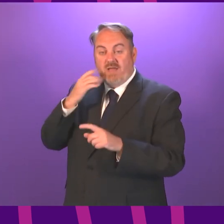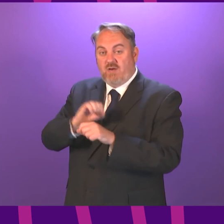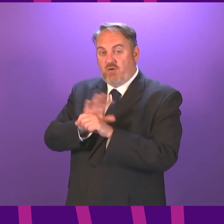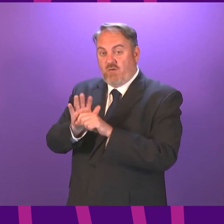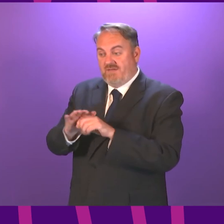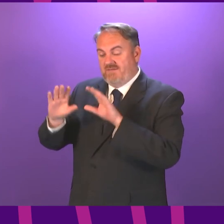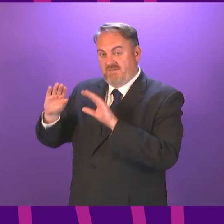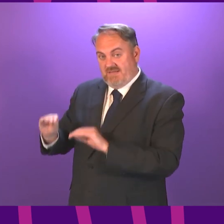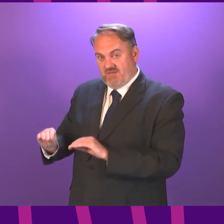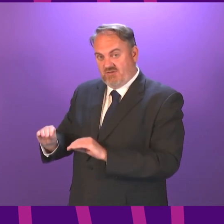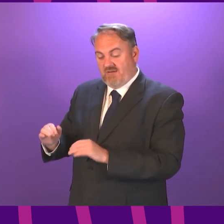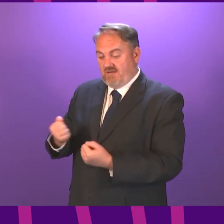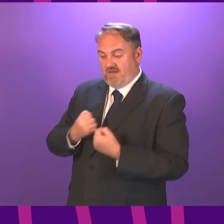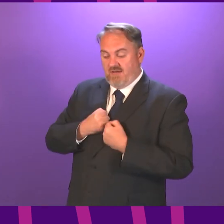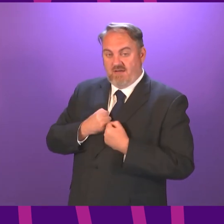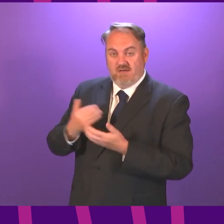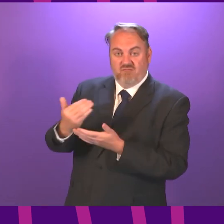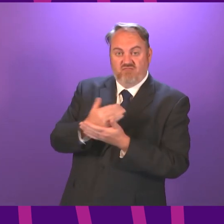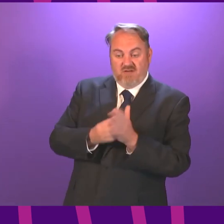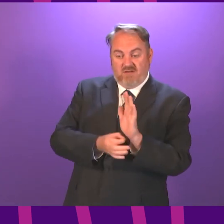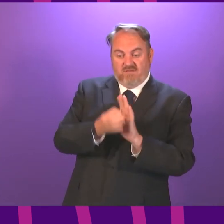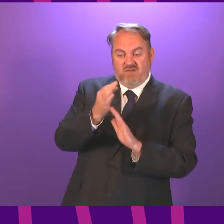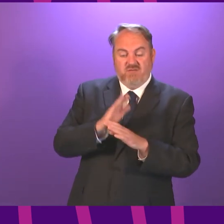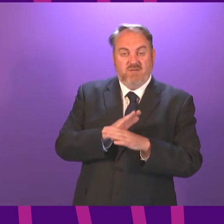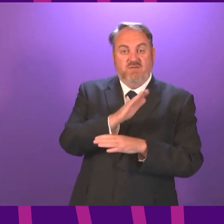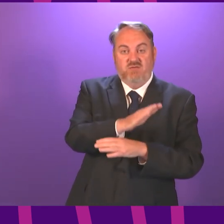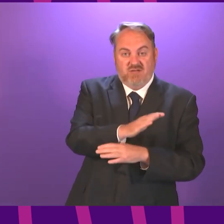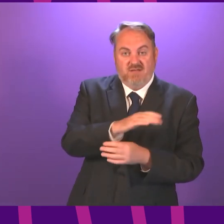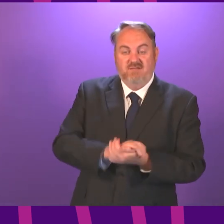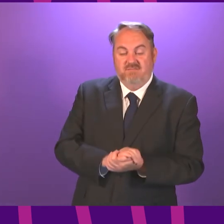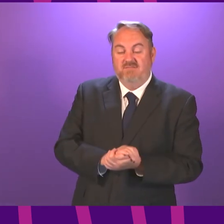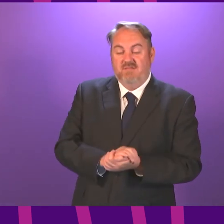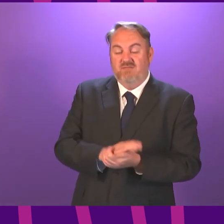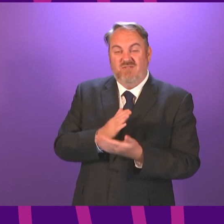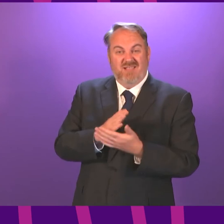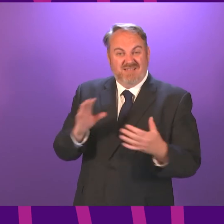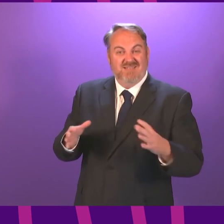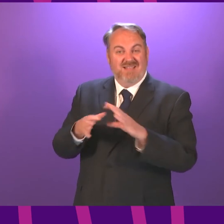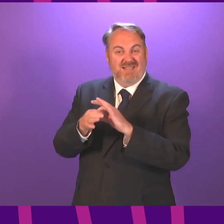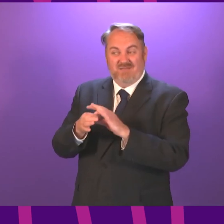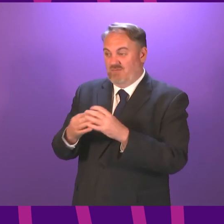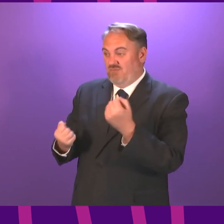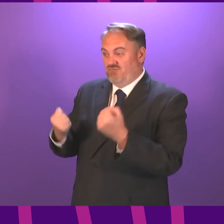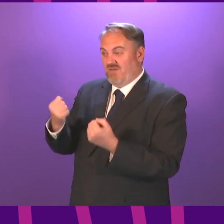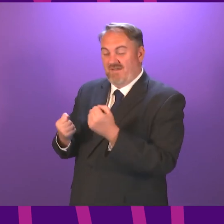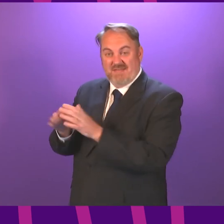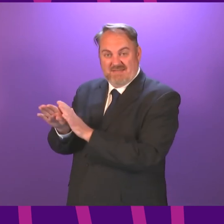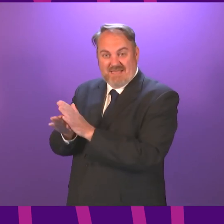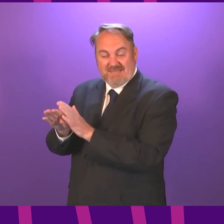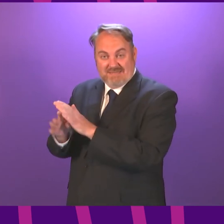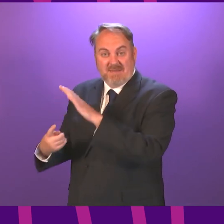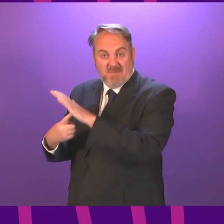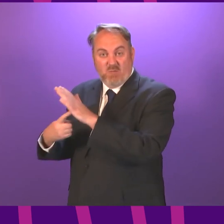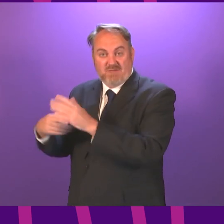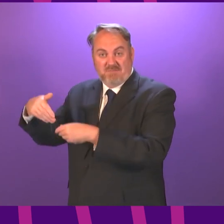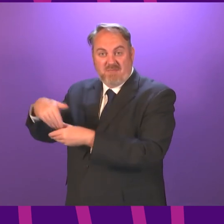as part of the overall recovery and actually the previous question relating to driving tests is only one aspect of this but an important aspect